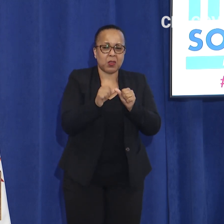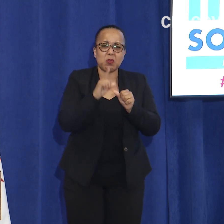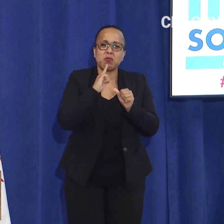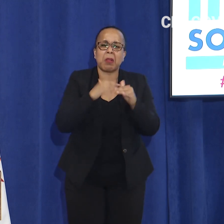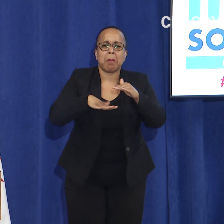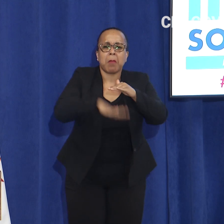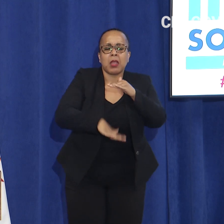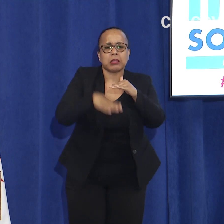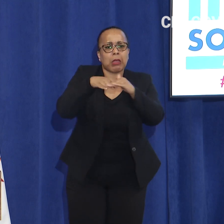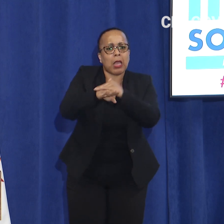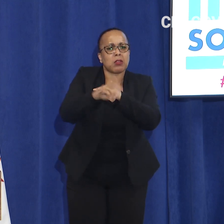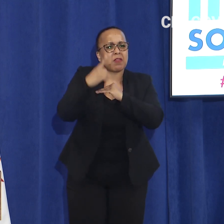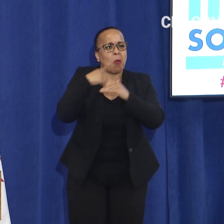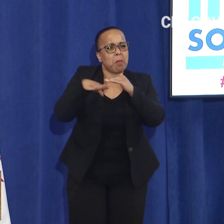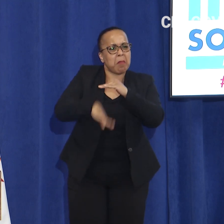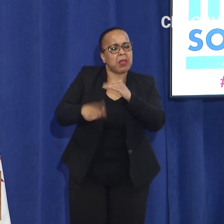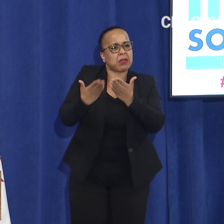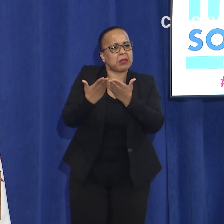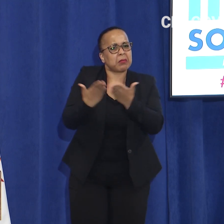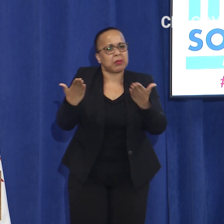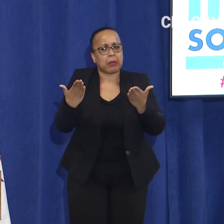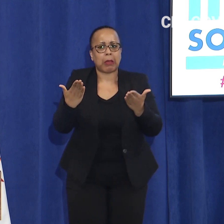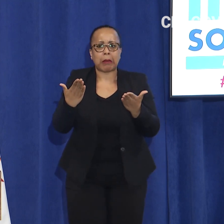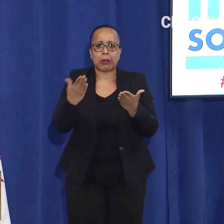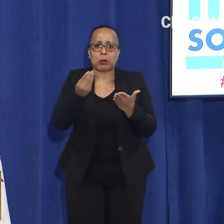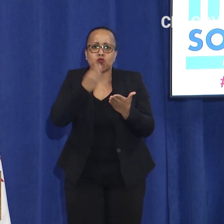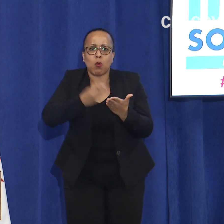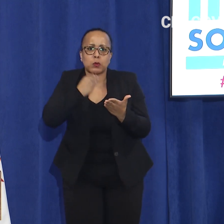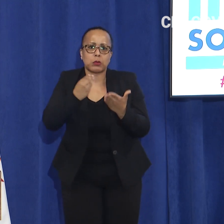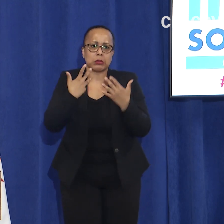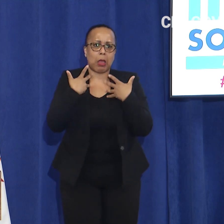to basic necessities like groceries and health care.